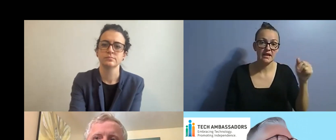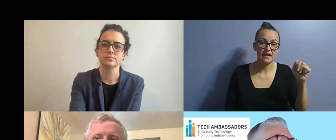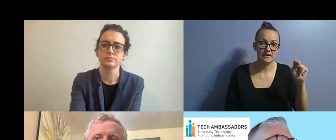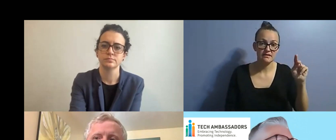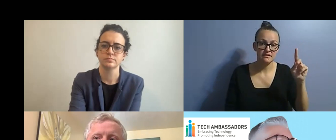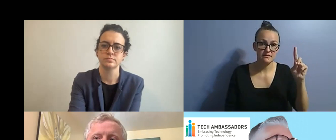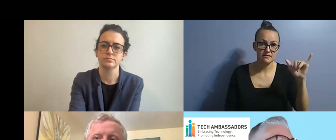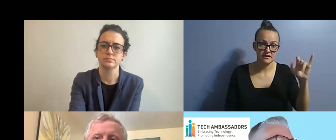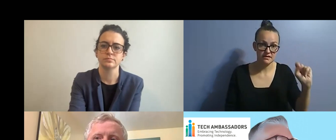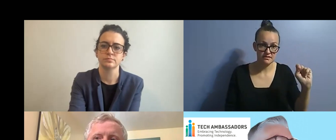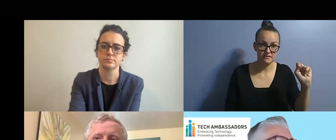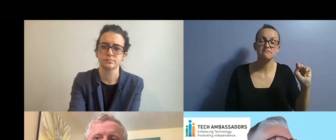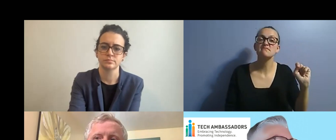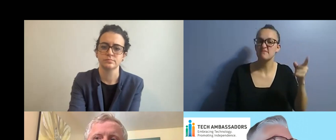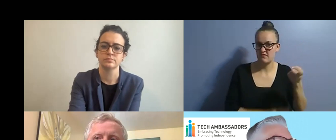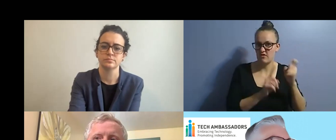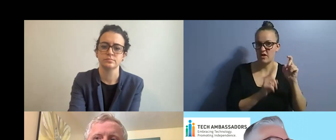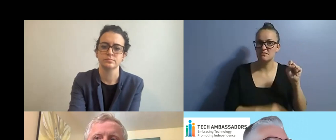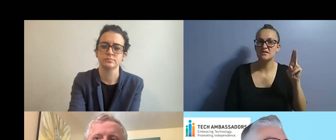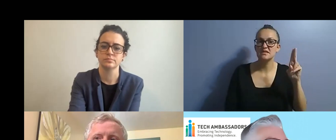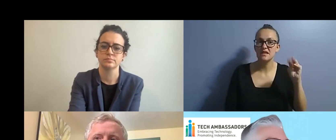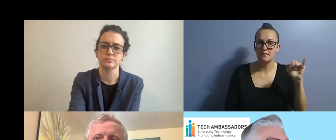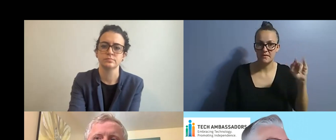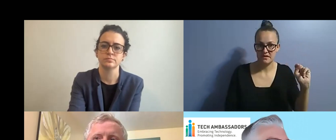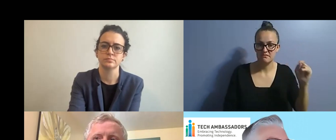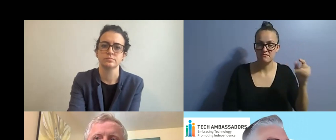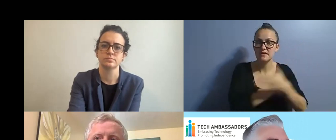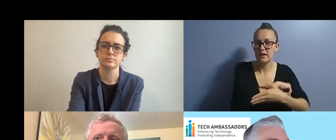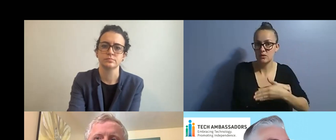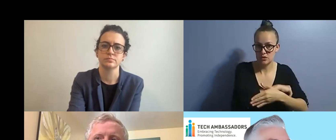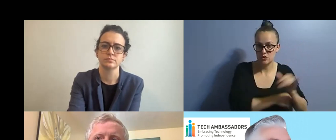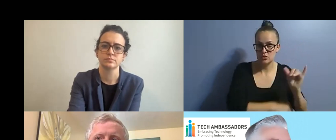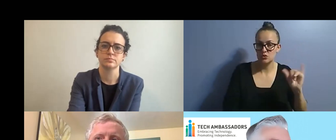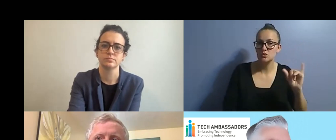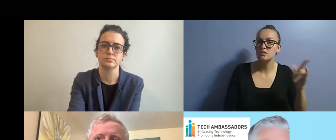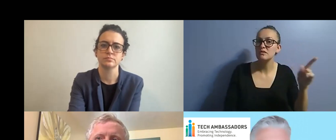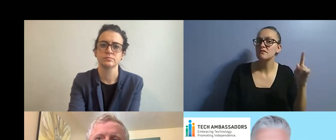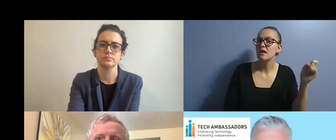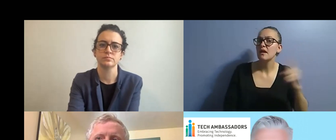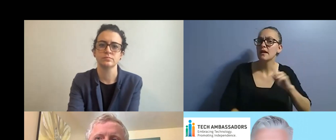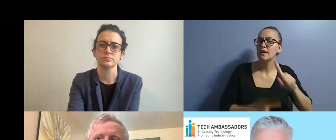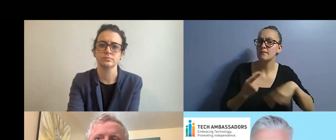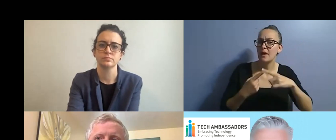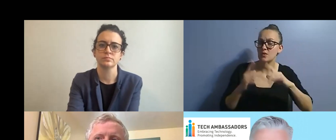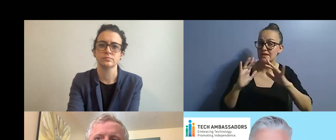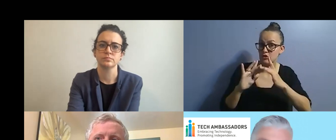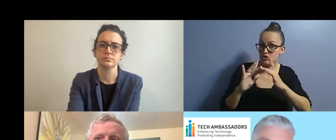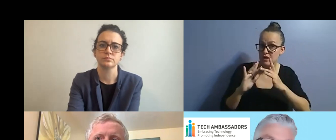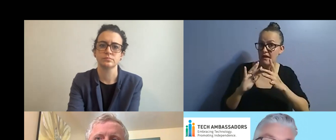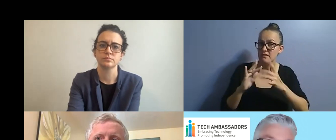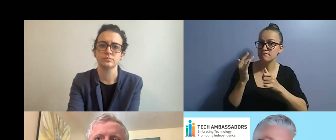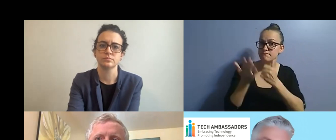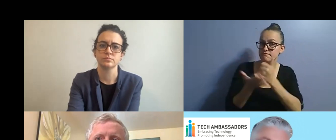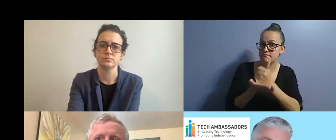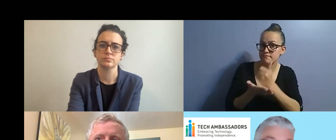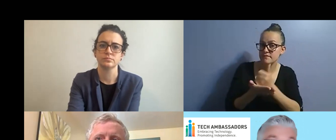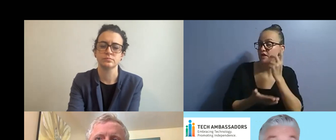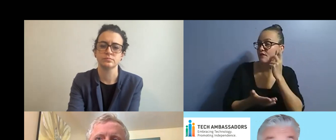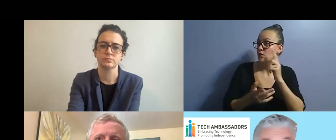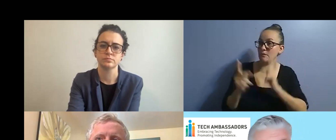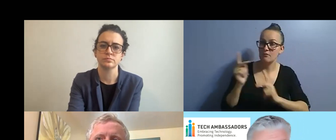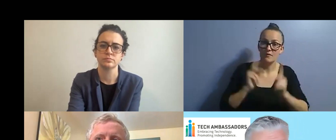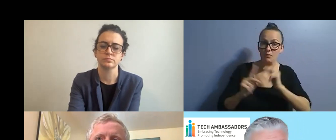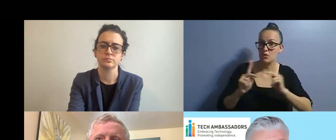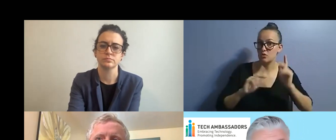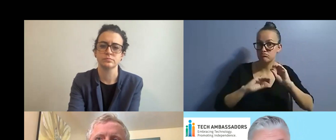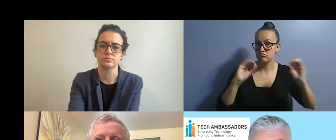County, and it has to do with assistance with internet for those who do not have it.